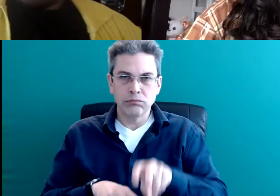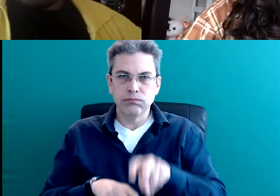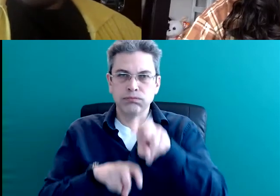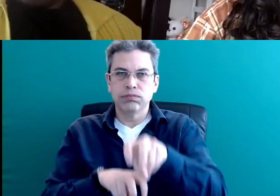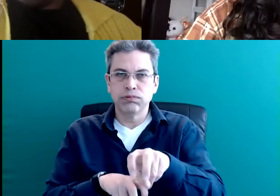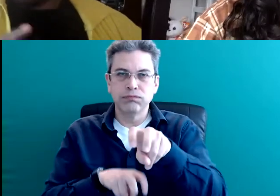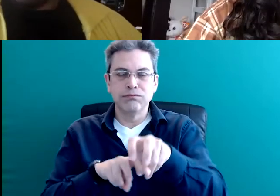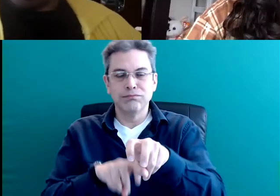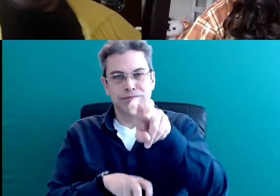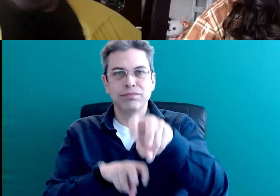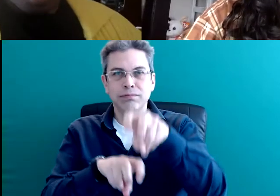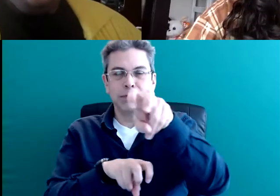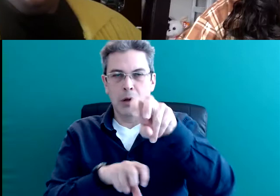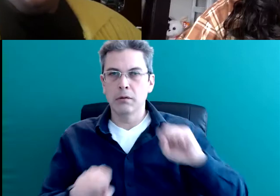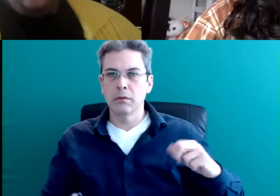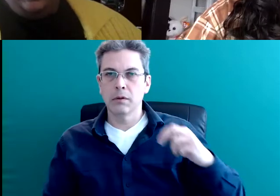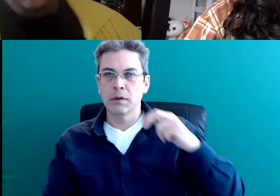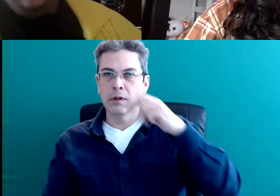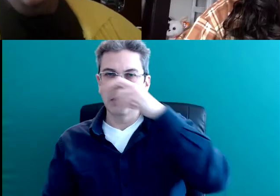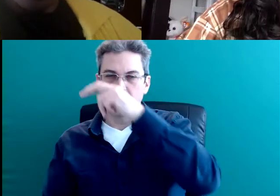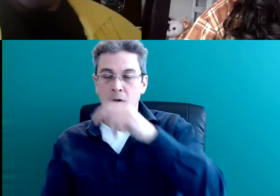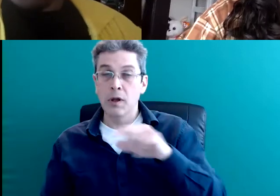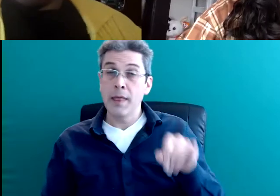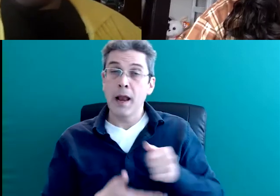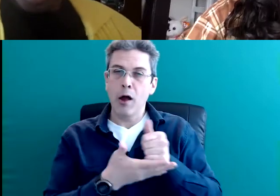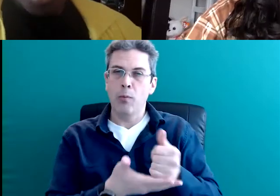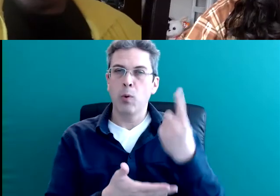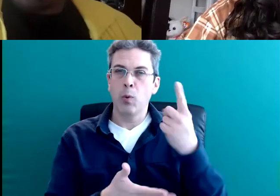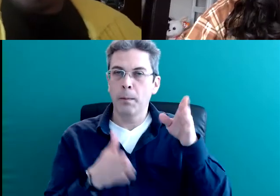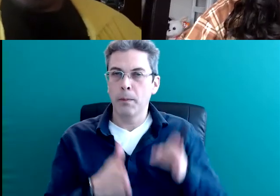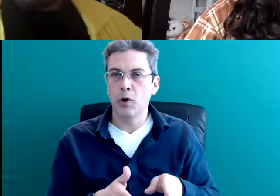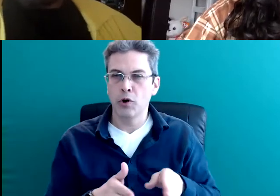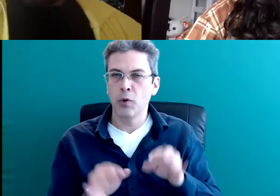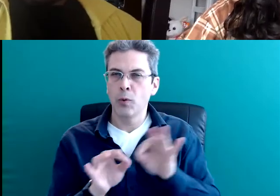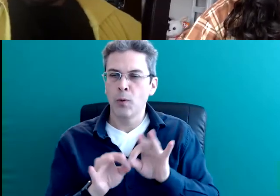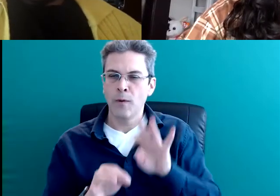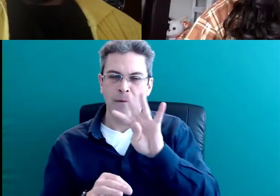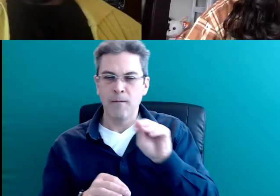person and will cost like what, $40,000 to $50,000? Who has that money?